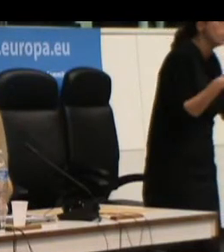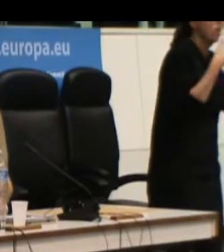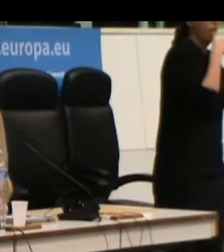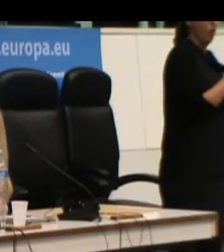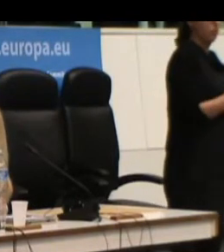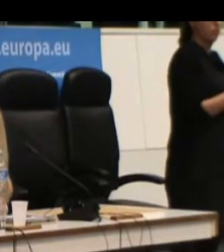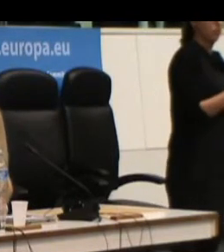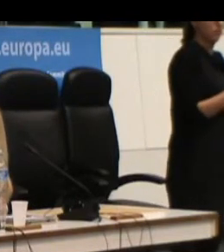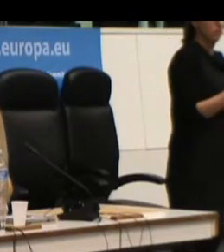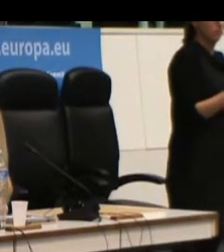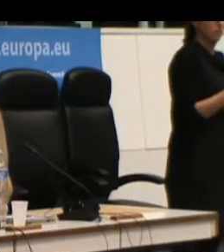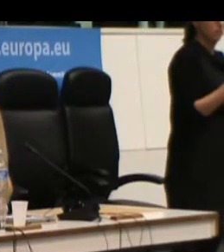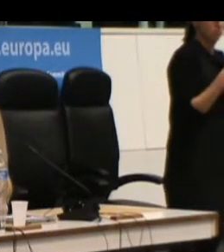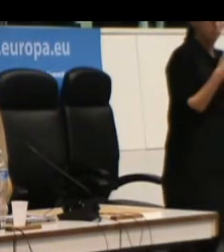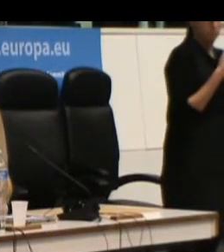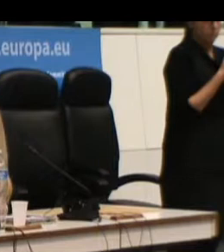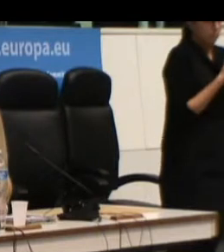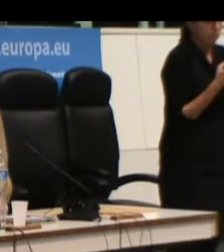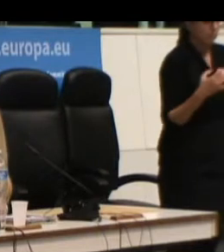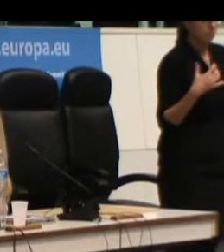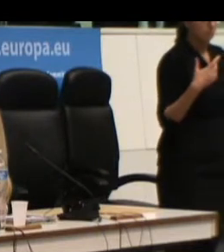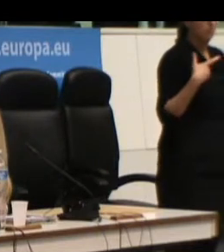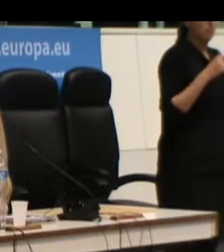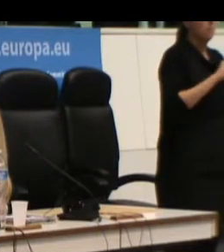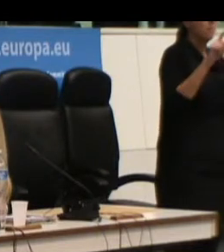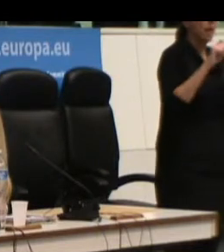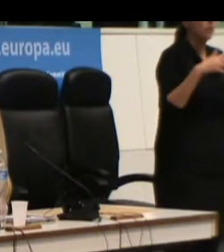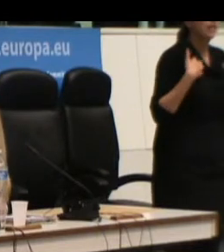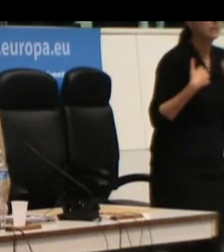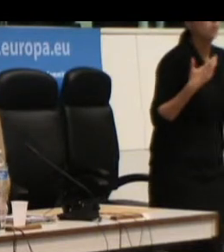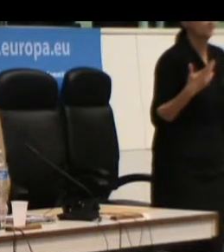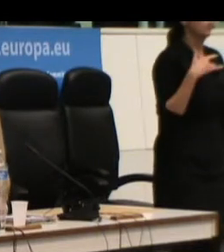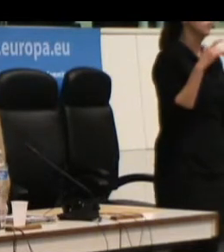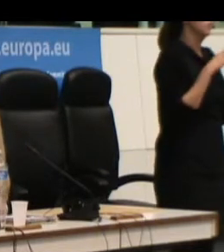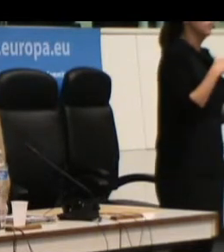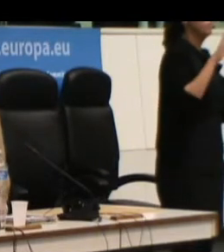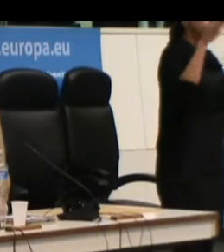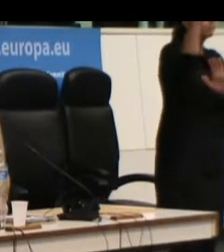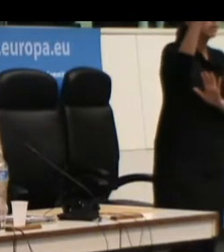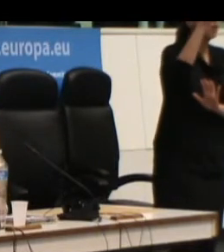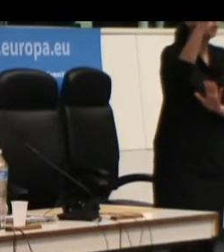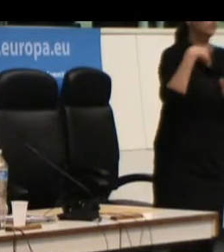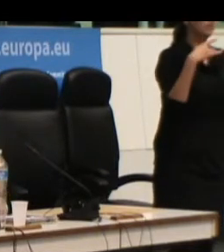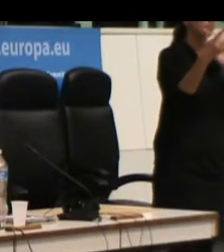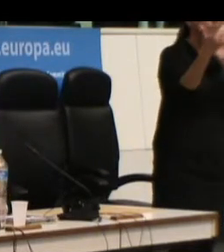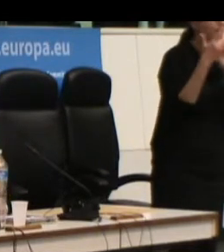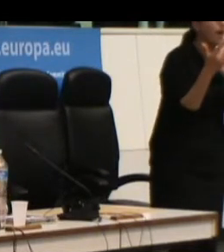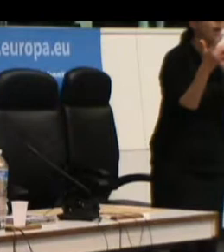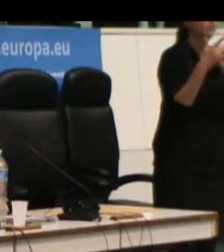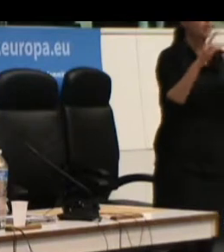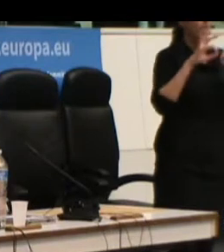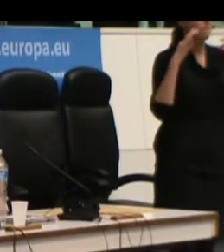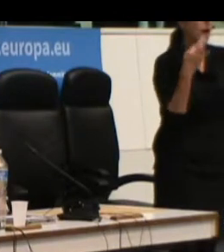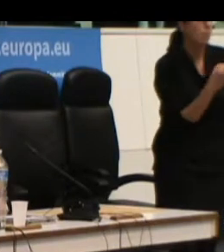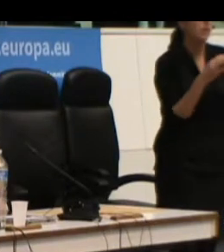languages and have all the interest that migrants do in keeping in touch with the place they came from and the families they have